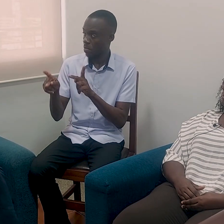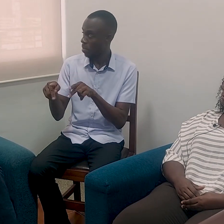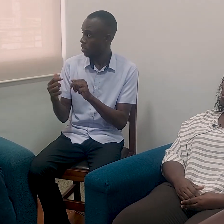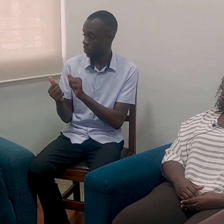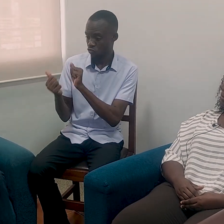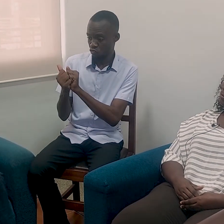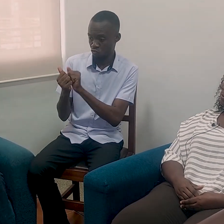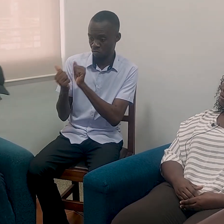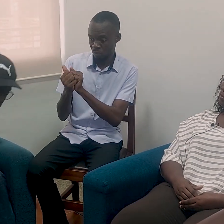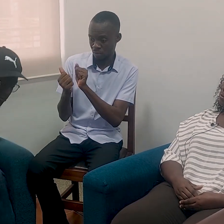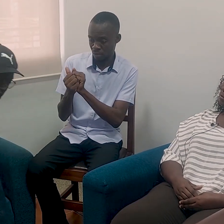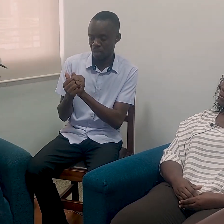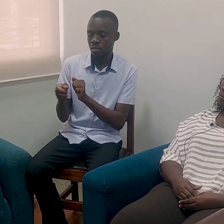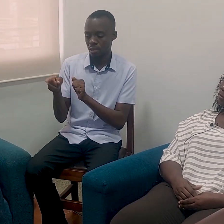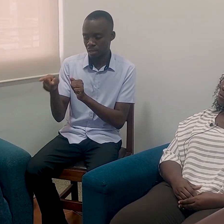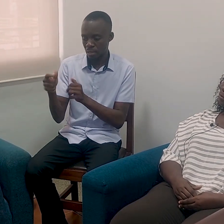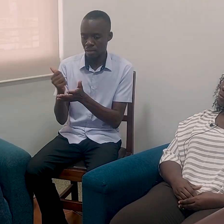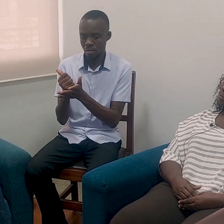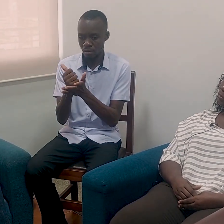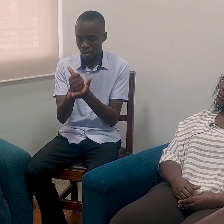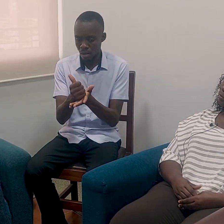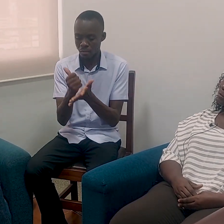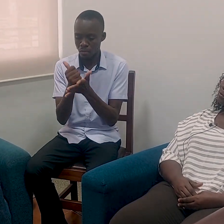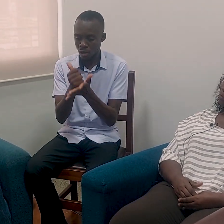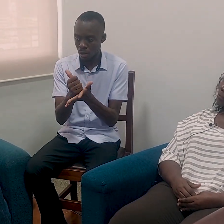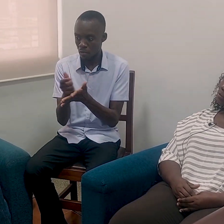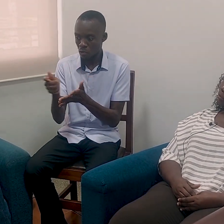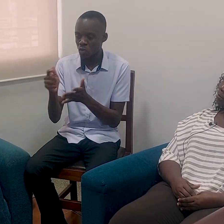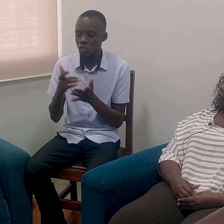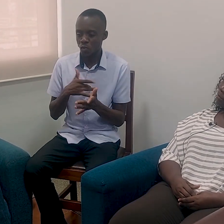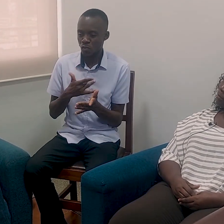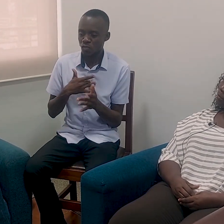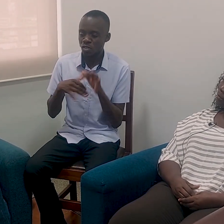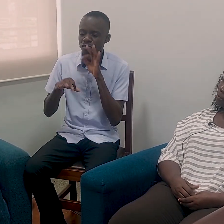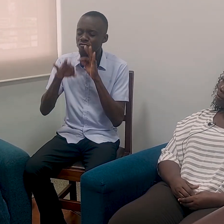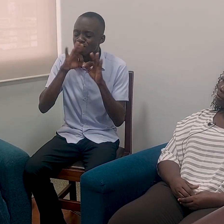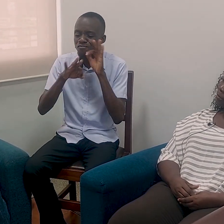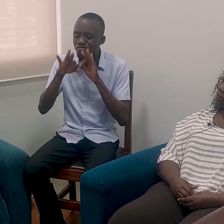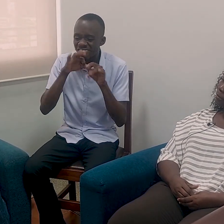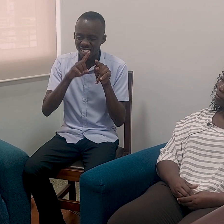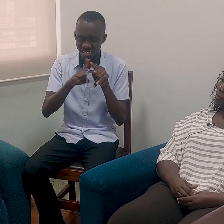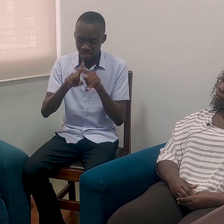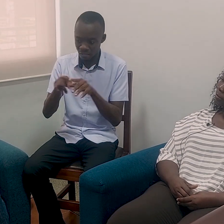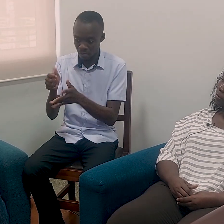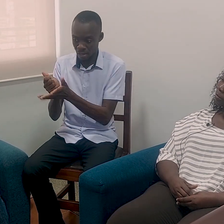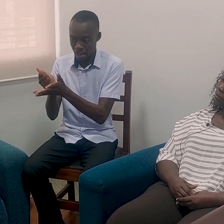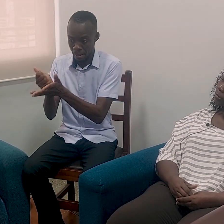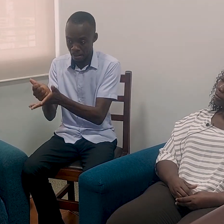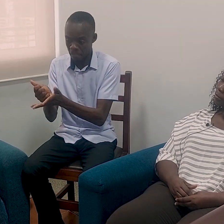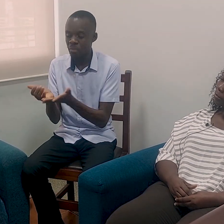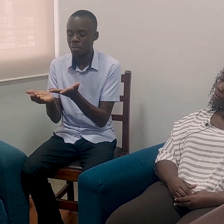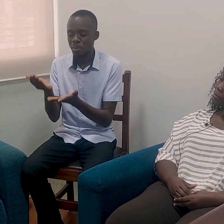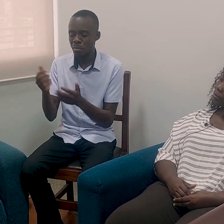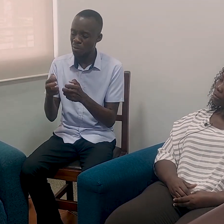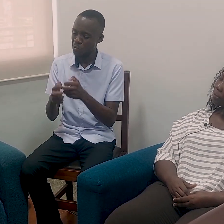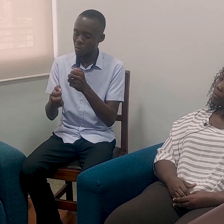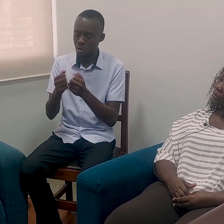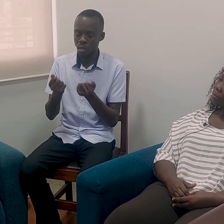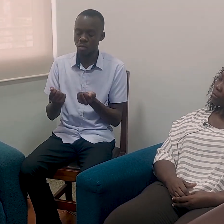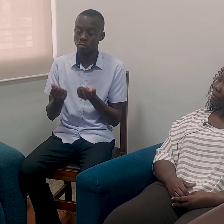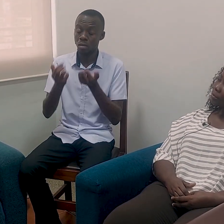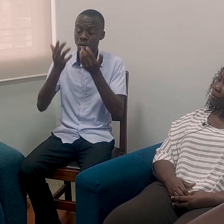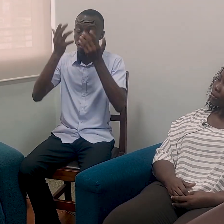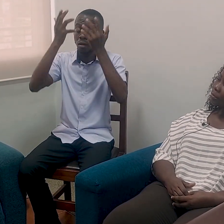space, right, to sort of air out your frustrations. And when the problem gets too big